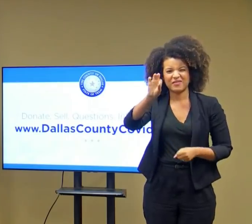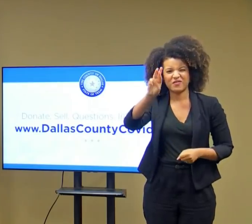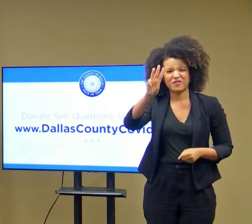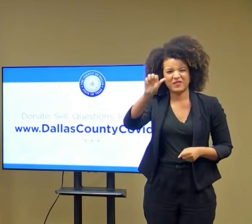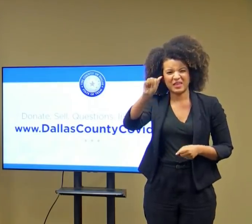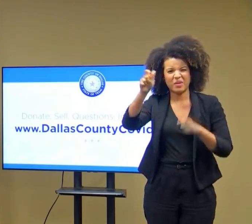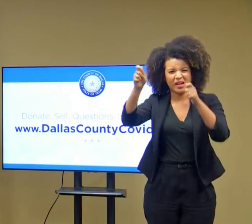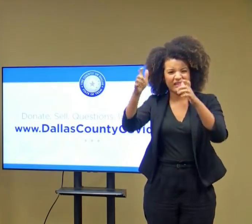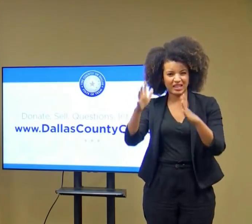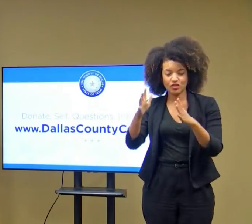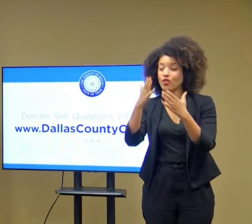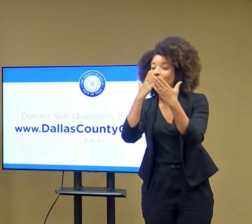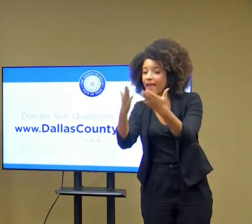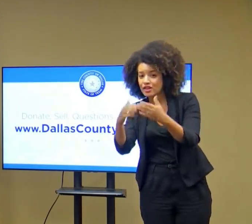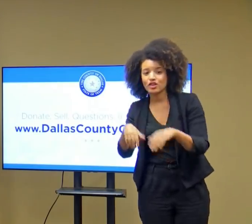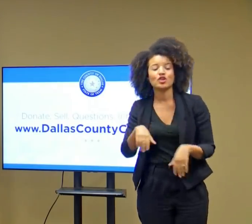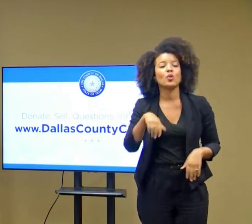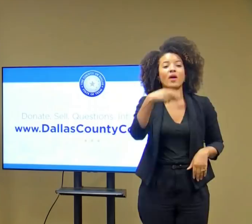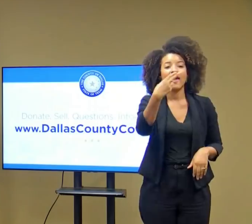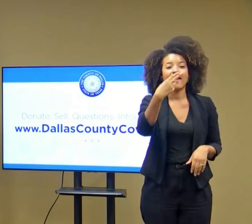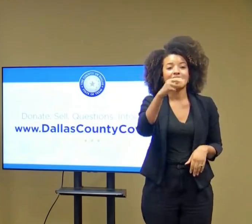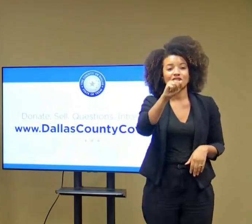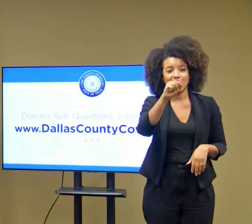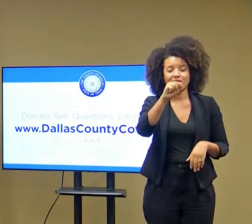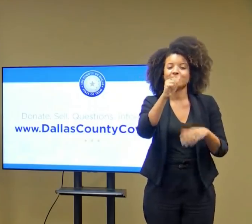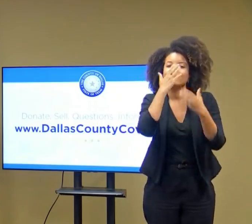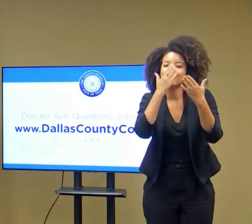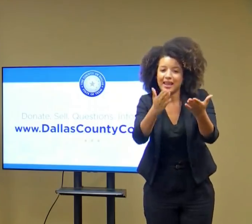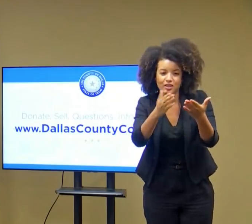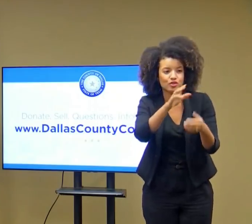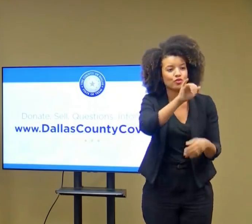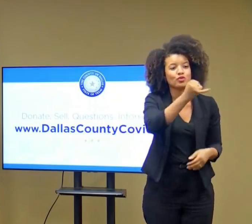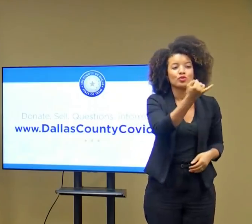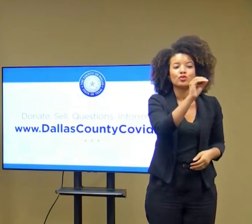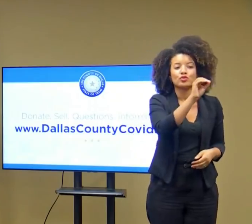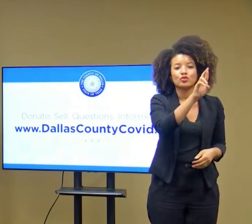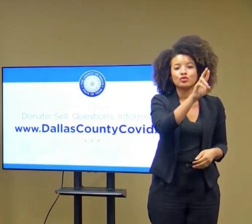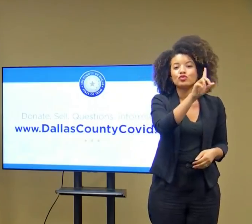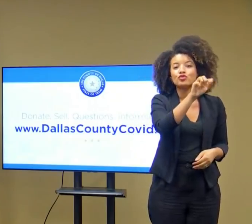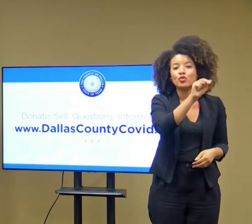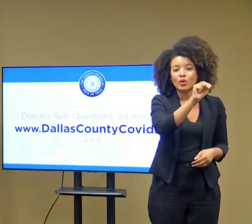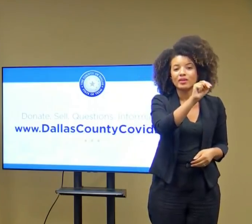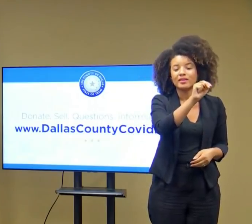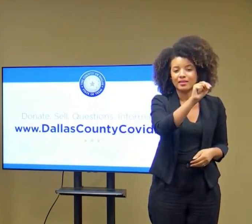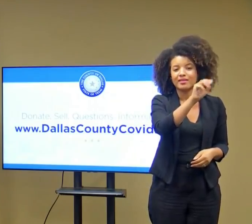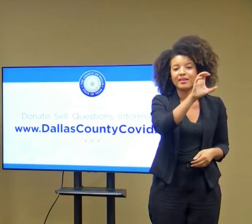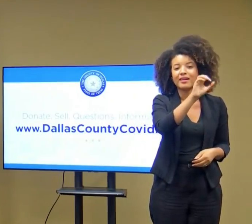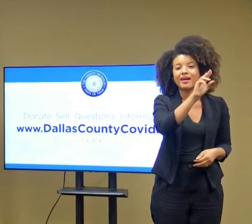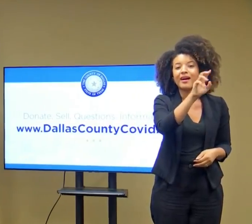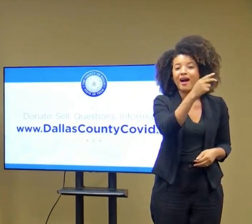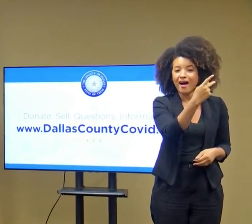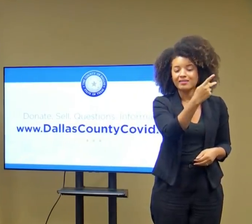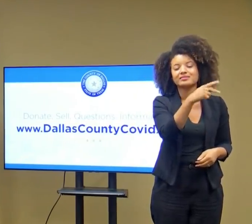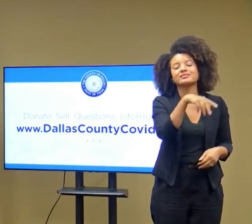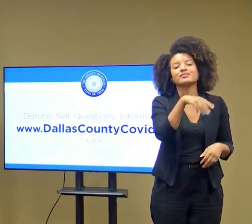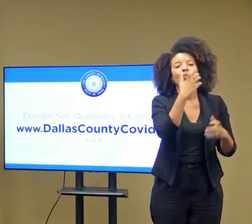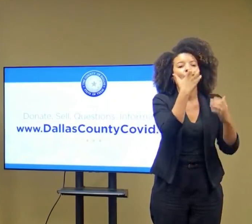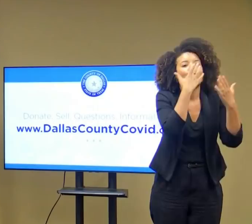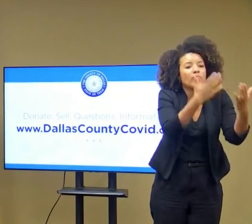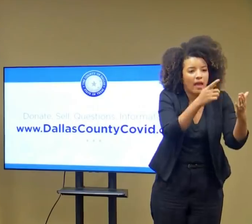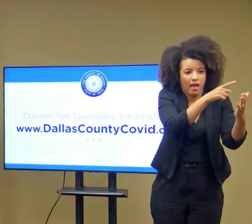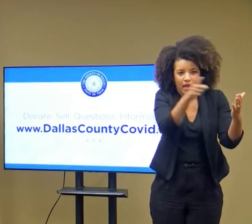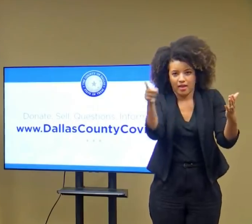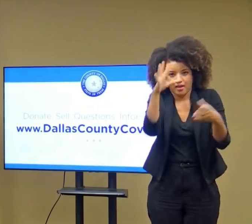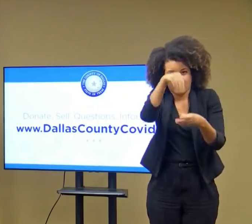people at HHS, and for Jordan Cox at HHS as well. We very much appreciate their partnership on